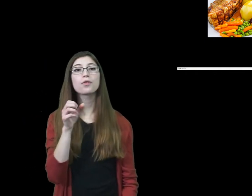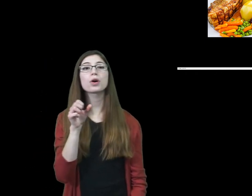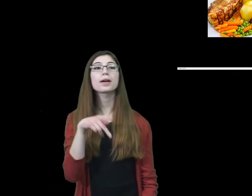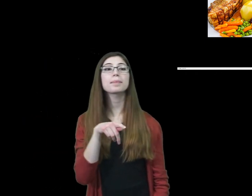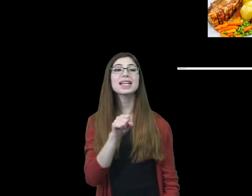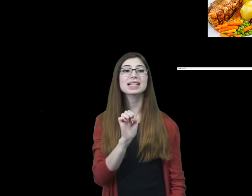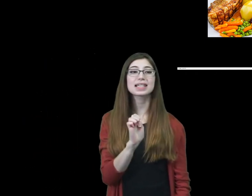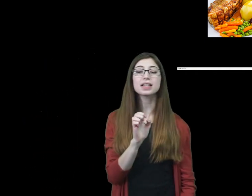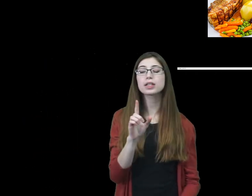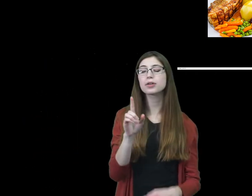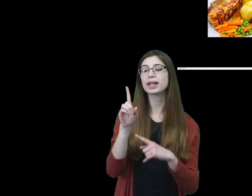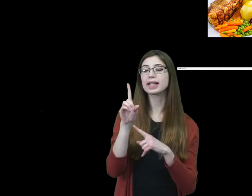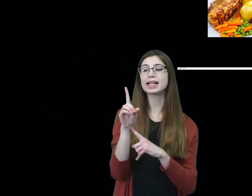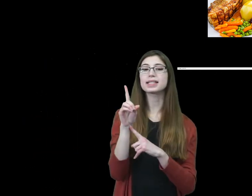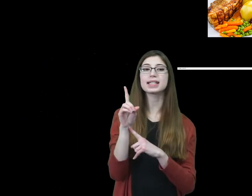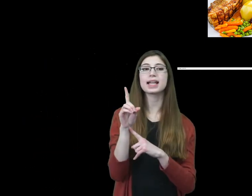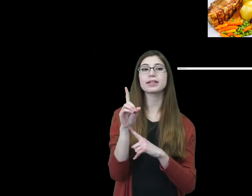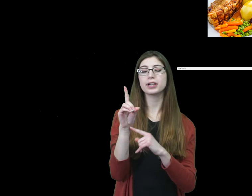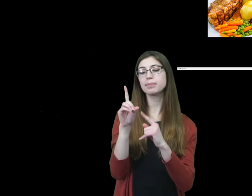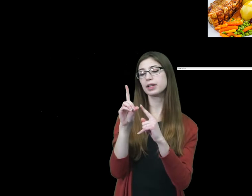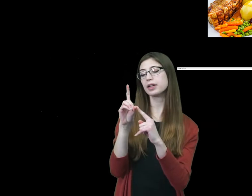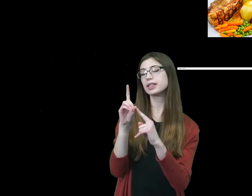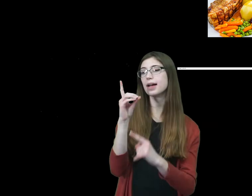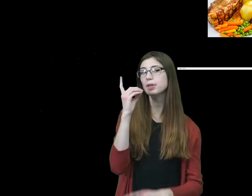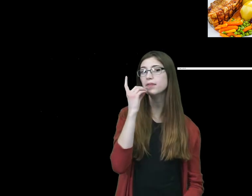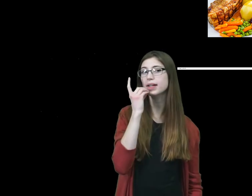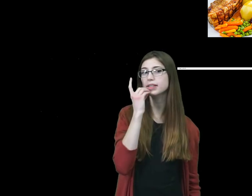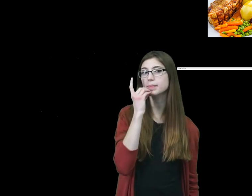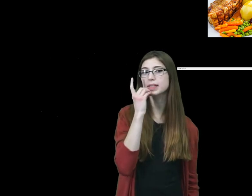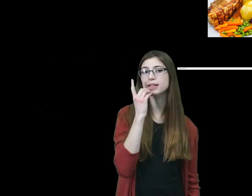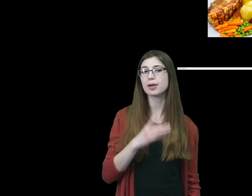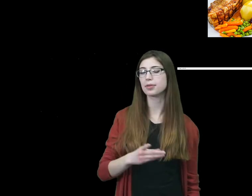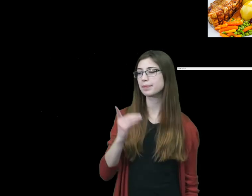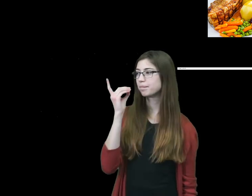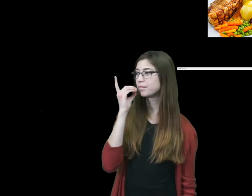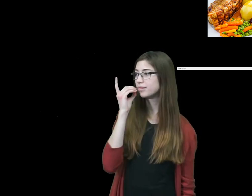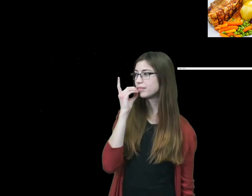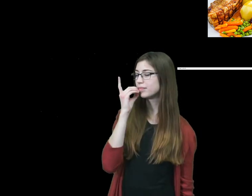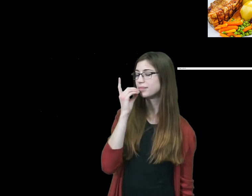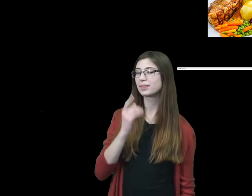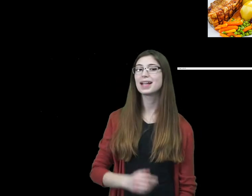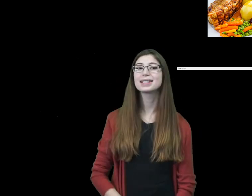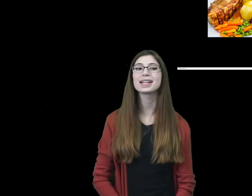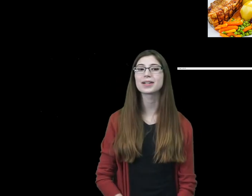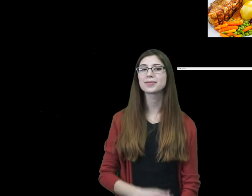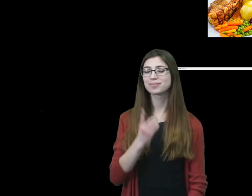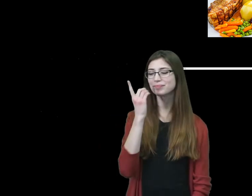For PSE, you'll make a D hand shape, and you're going to tap your fingertips to your mouth. Dinner.